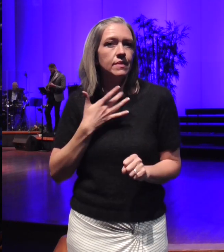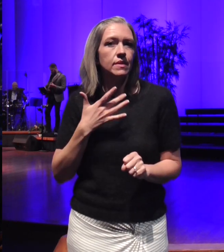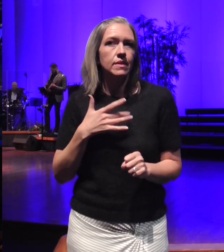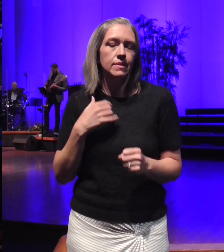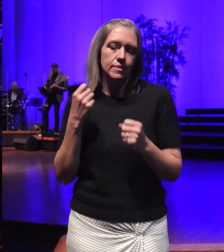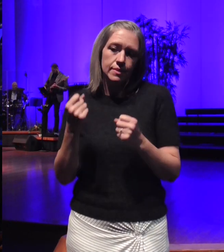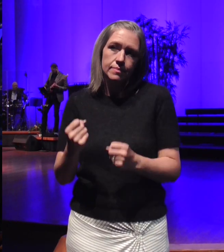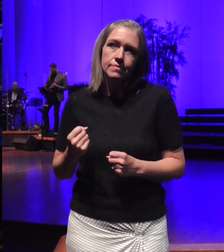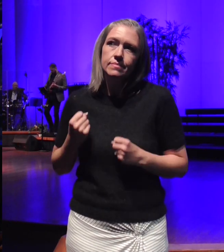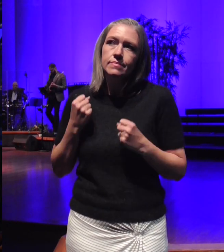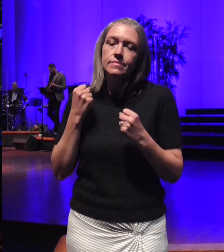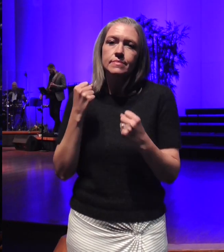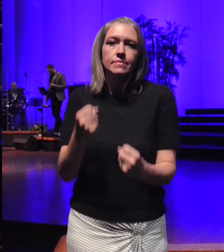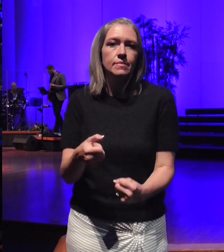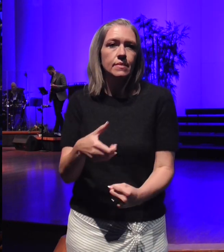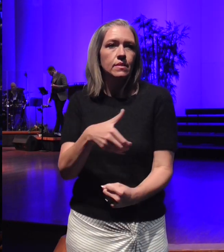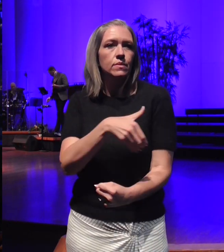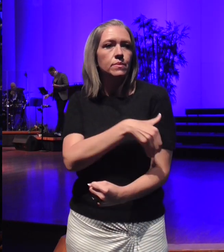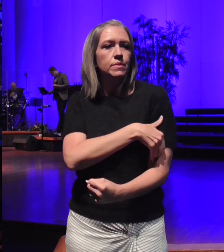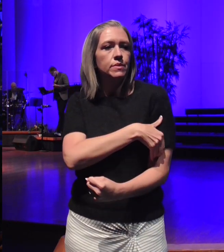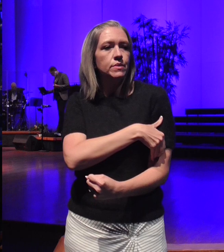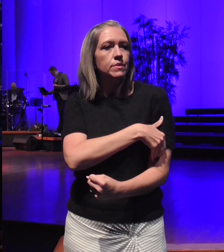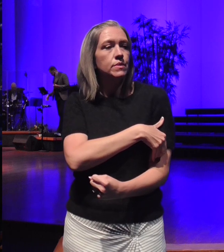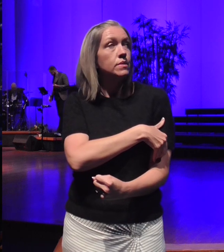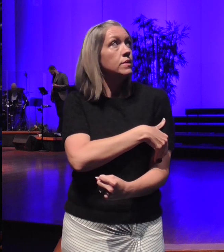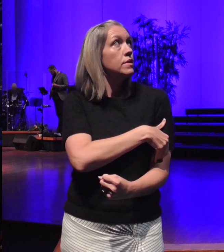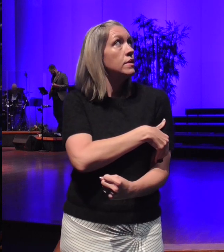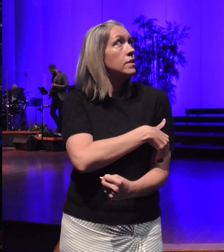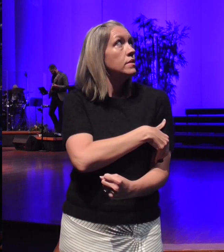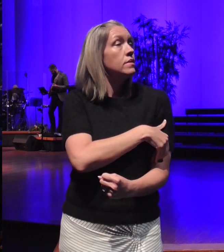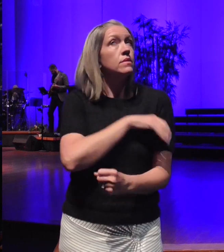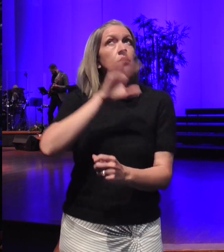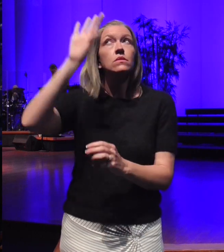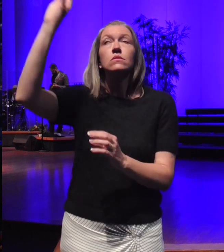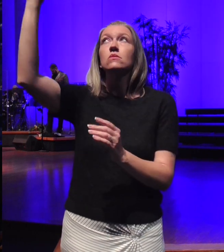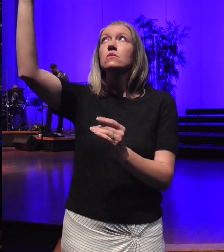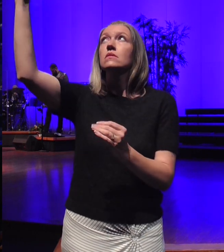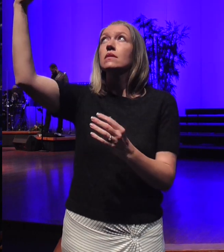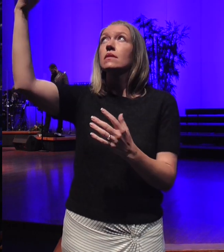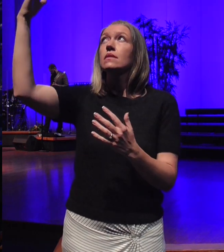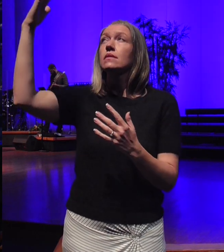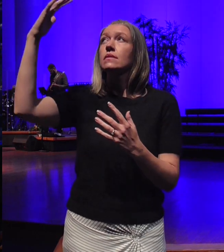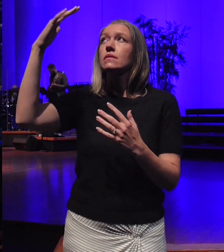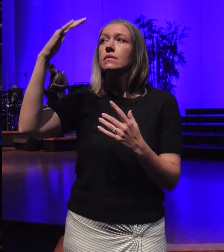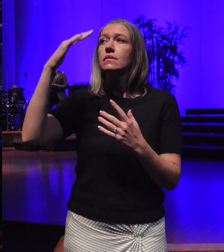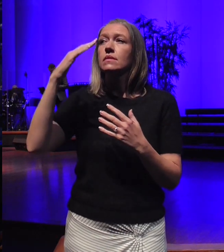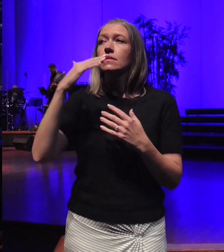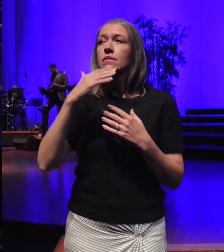can feel the mighty power and the